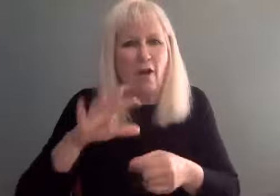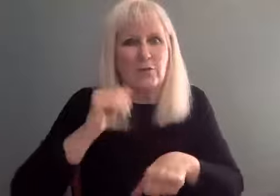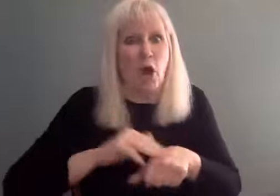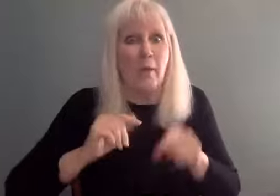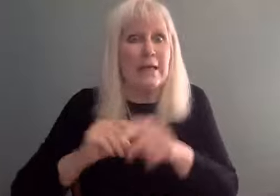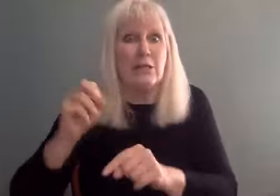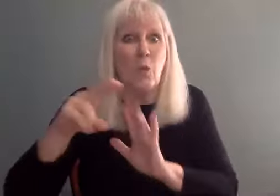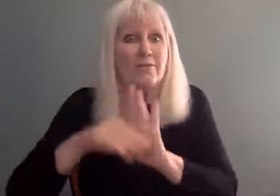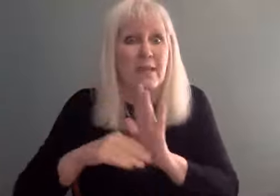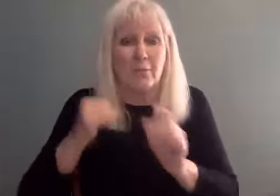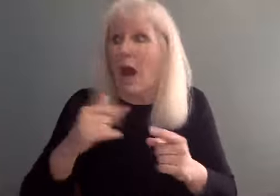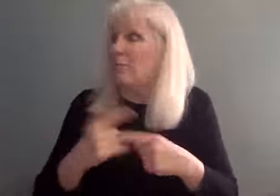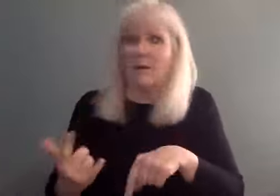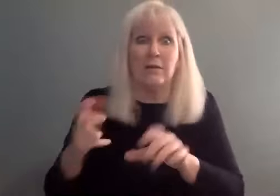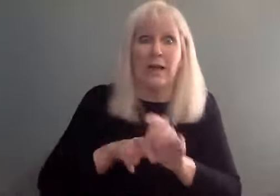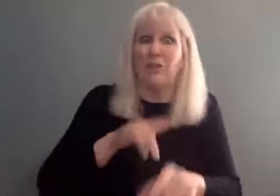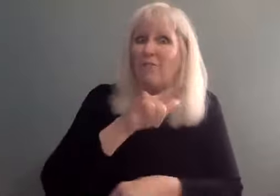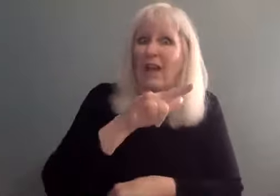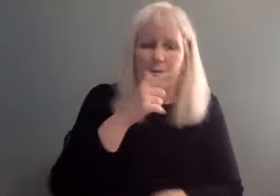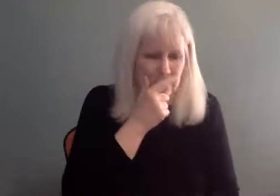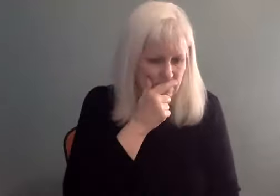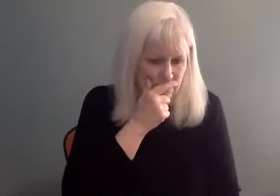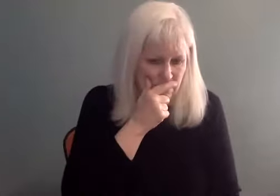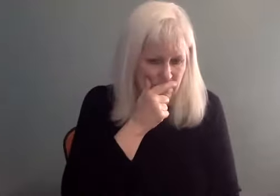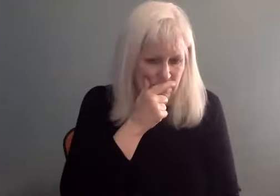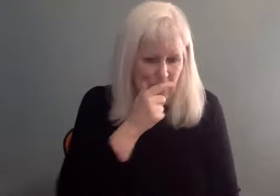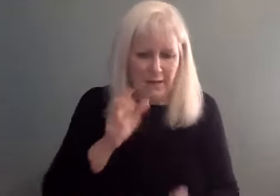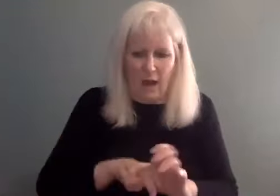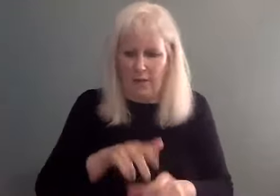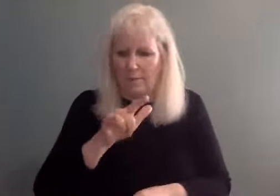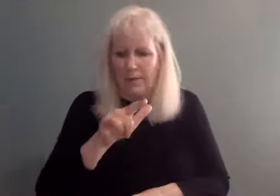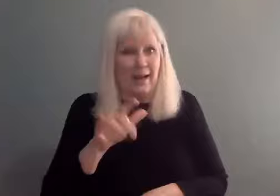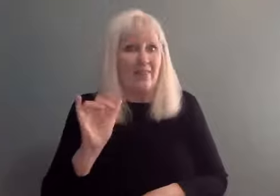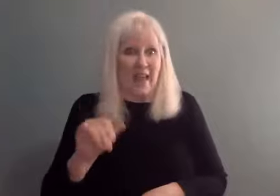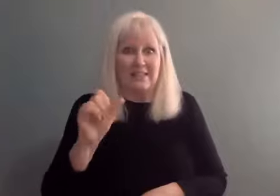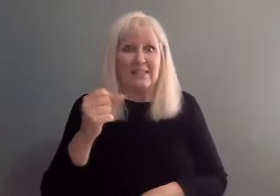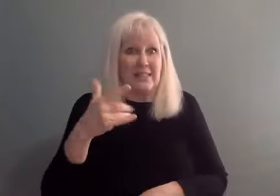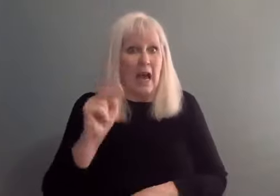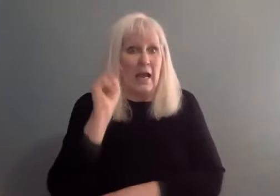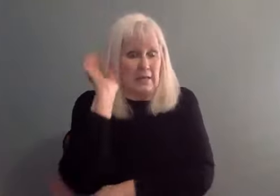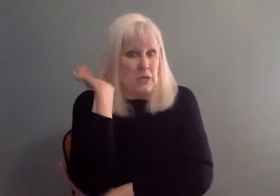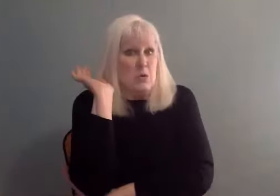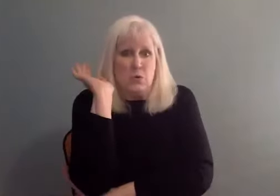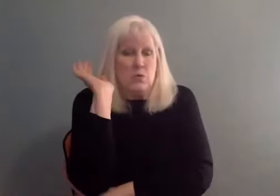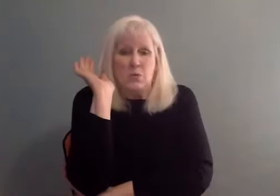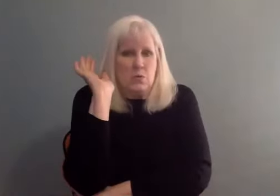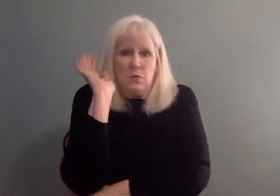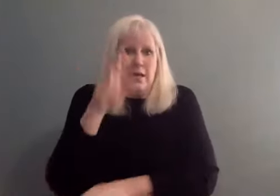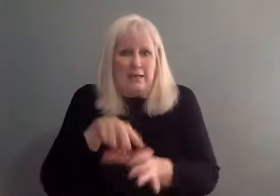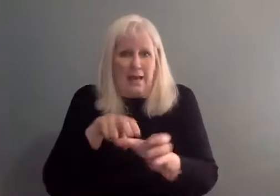catching a flight. And I thought, oh, I got on the plane. I go, that's the sign. I mean, if you're living in fear, you're